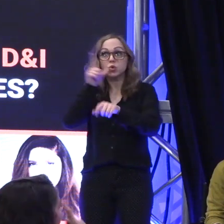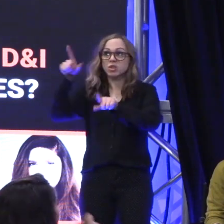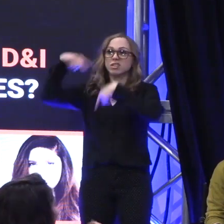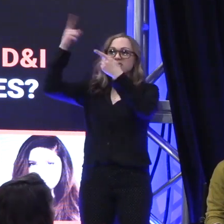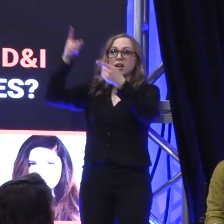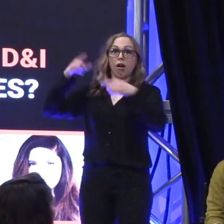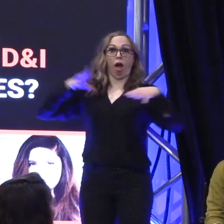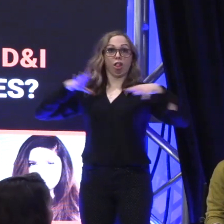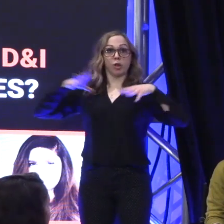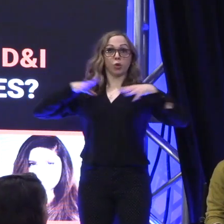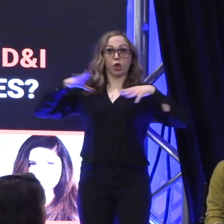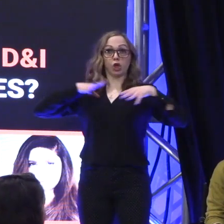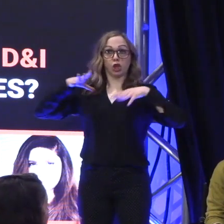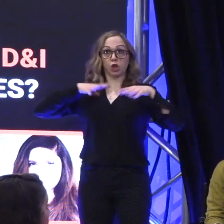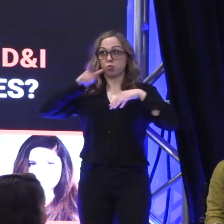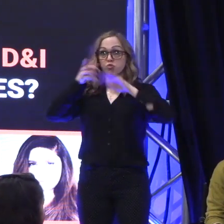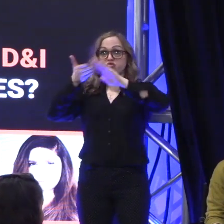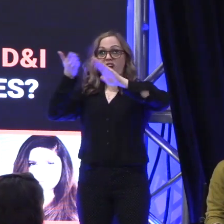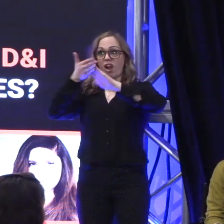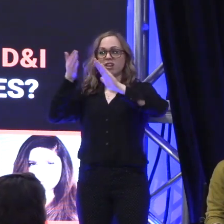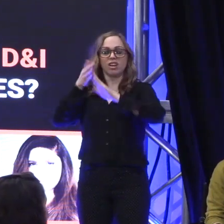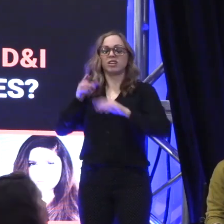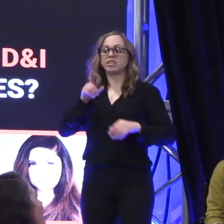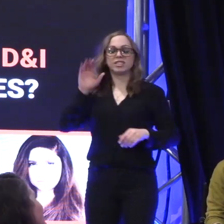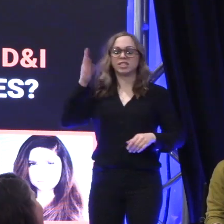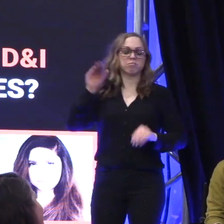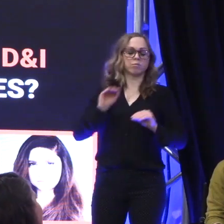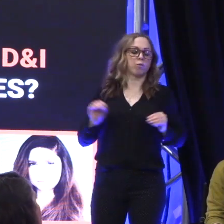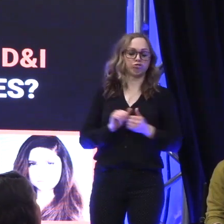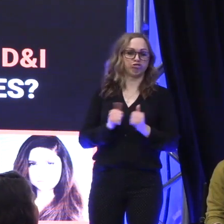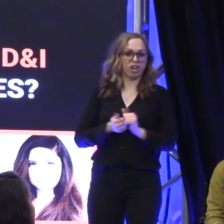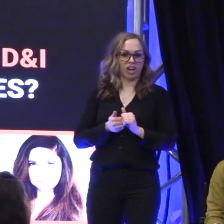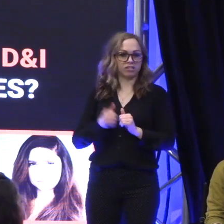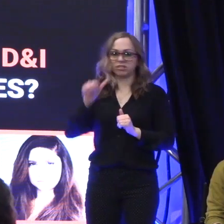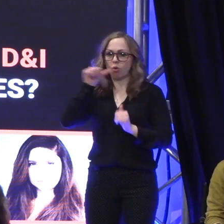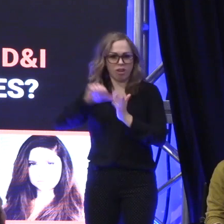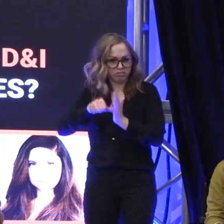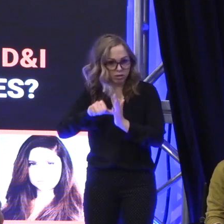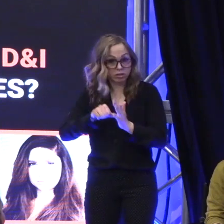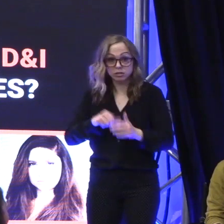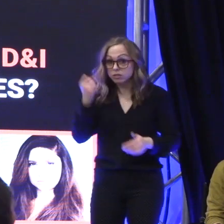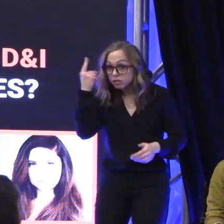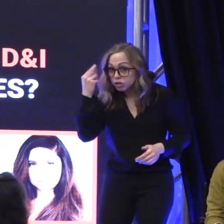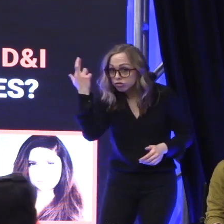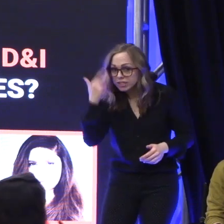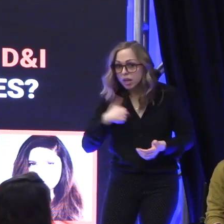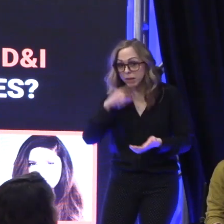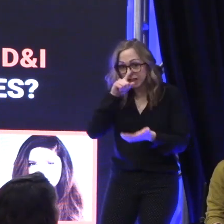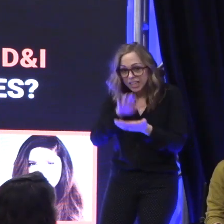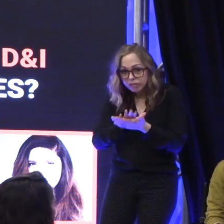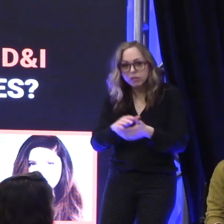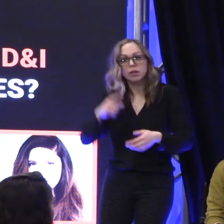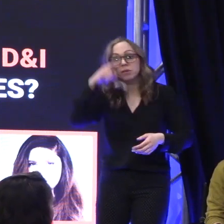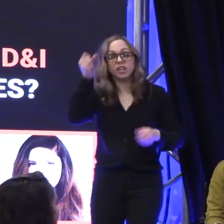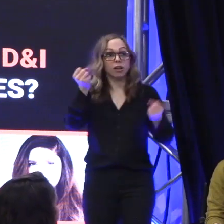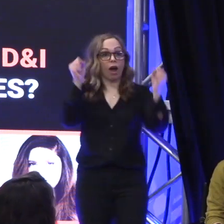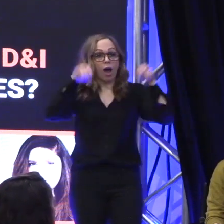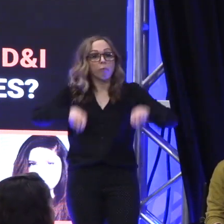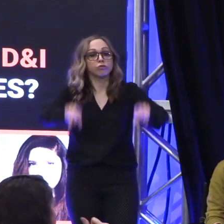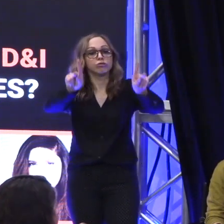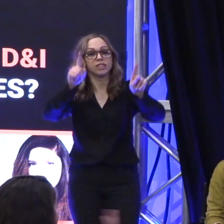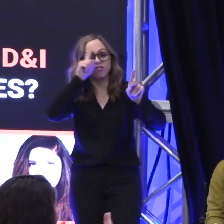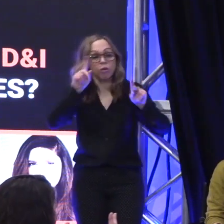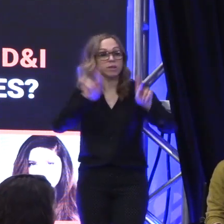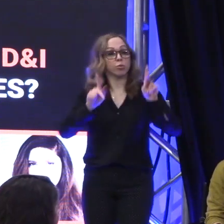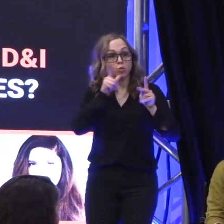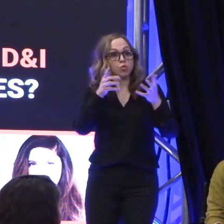run Hollywood are emphasizing it or are making change. I believe that it is not a trend because of the proliferation of opportunities for